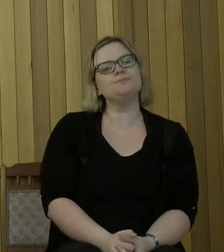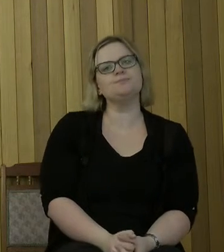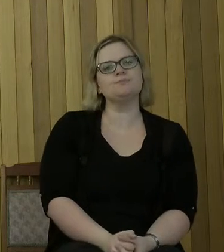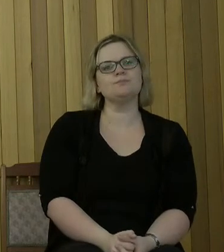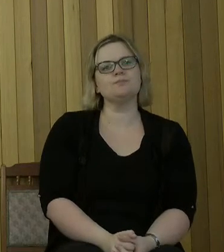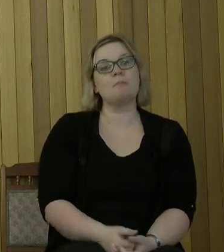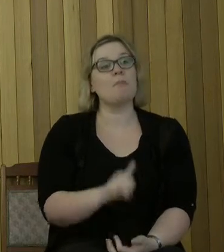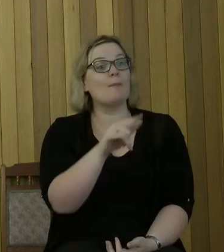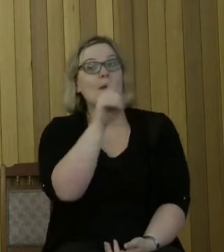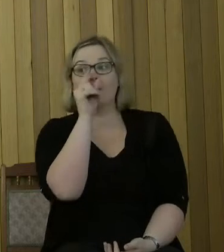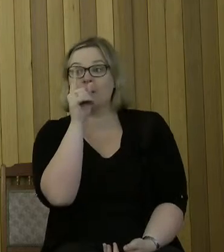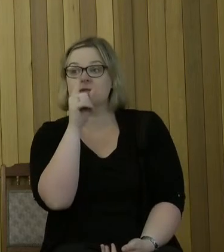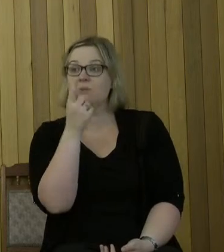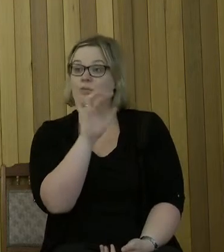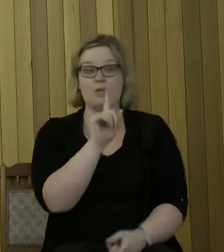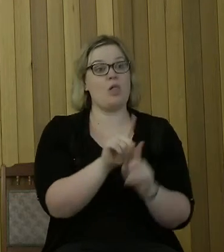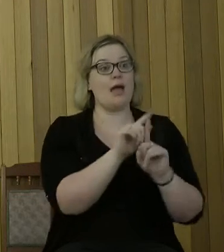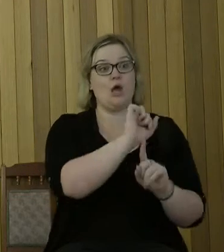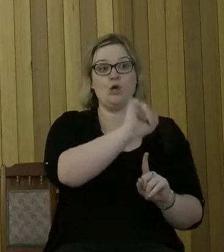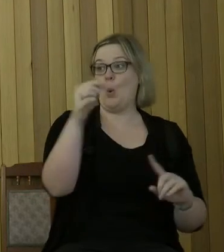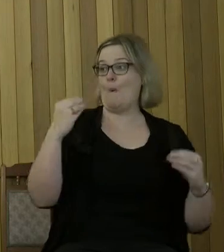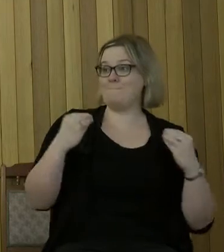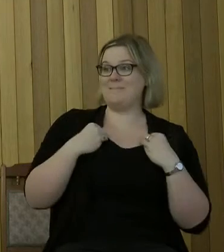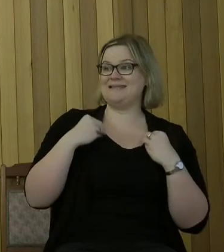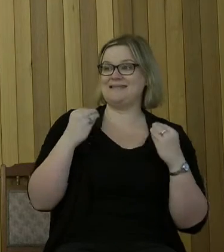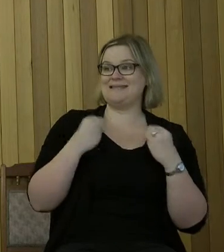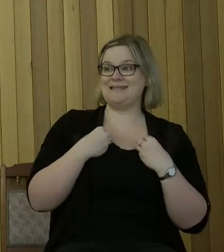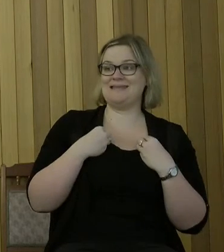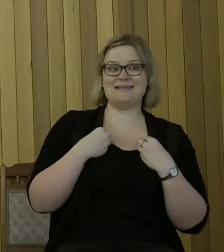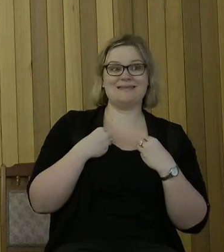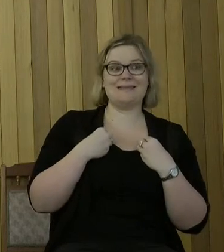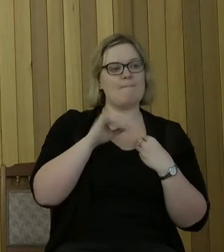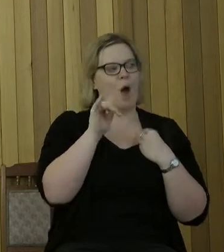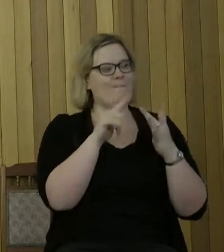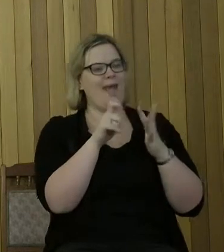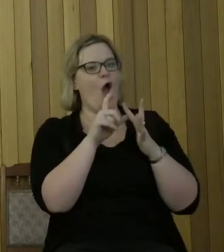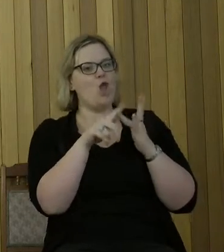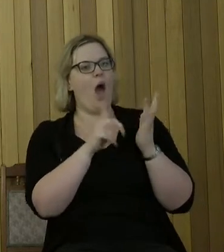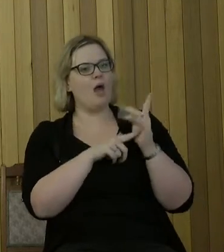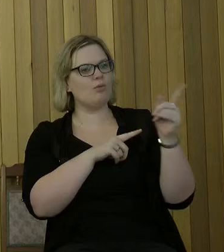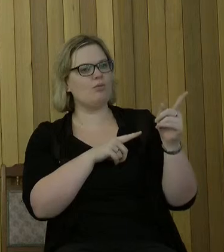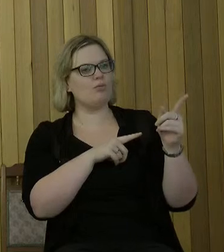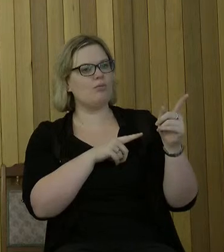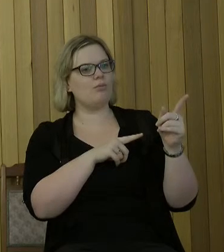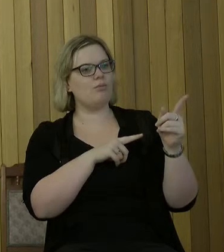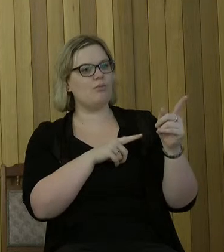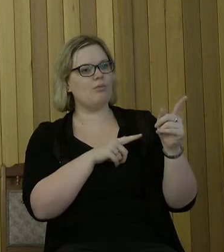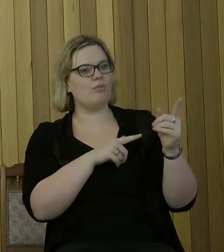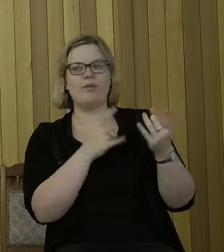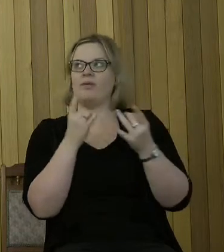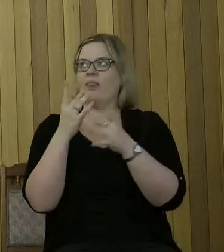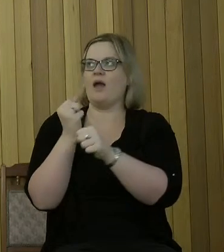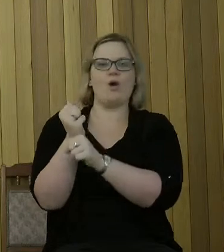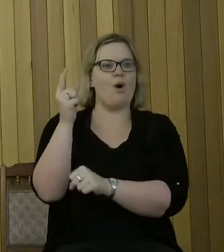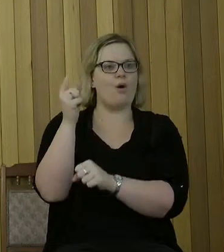Is it possible that your business may be an idol in place of a living God?